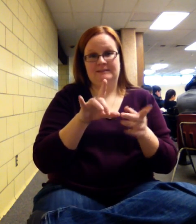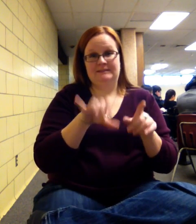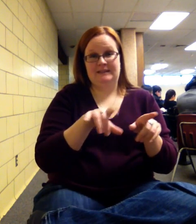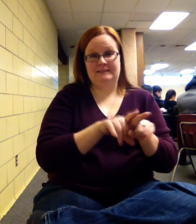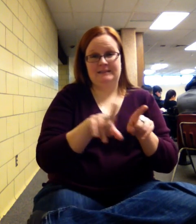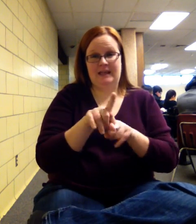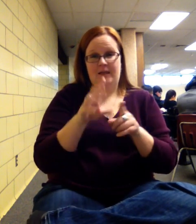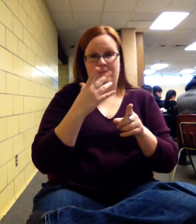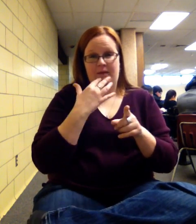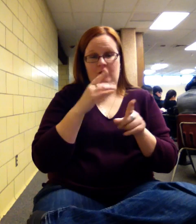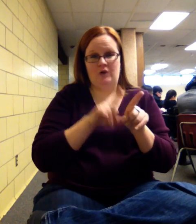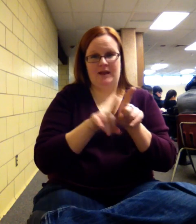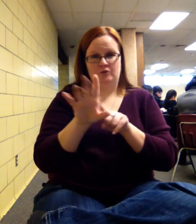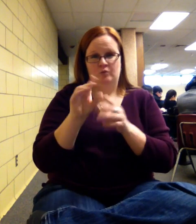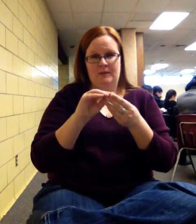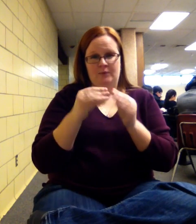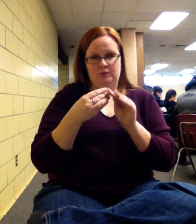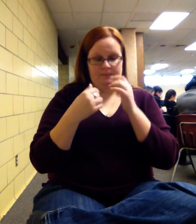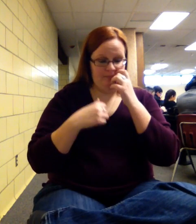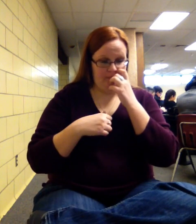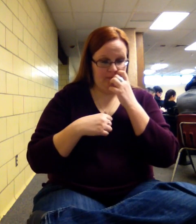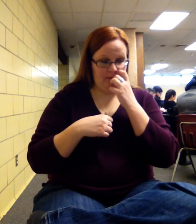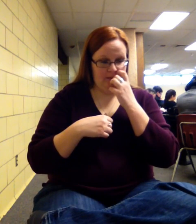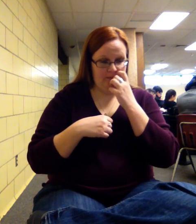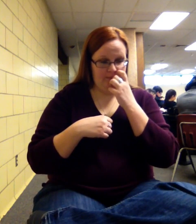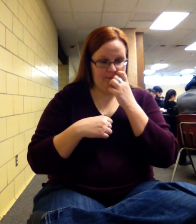your numbers. So you hit the plus minus sign.